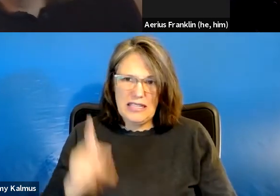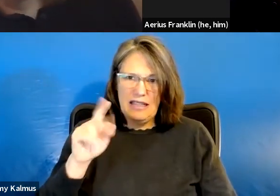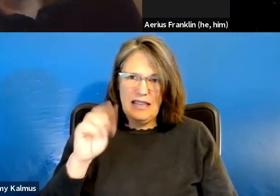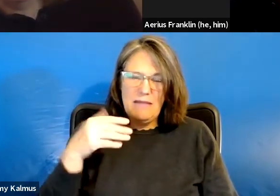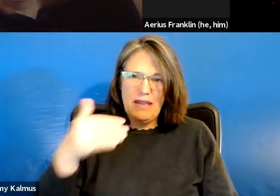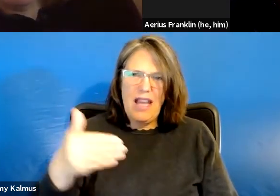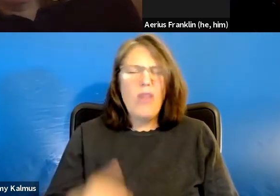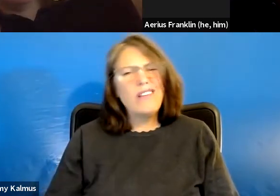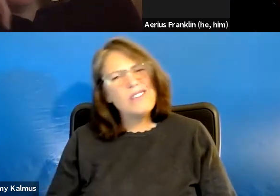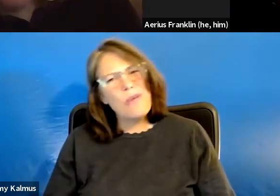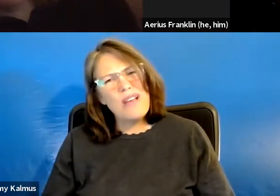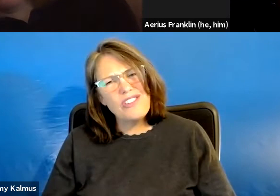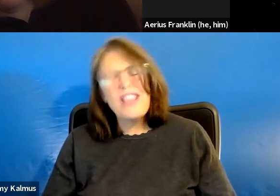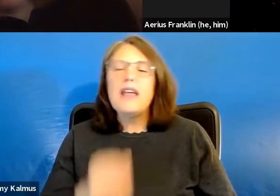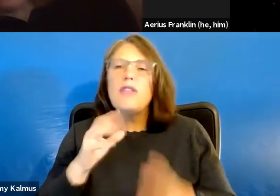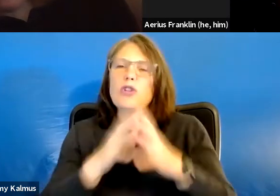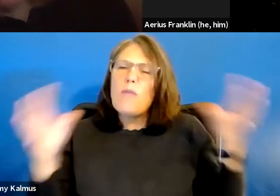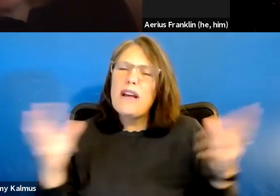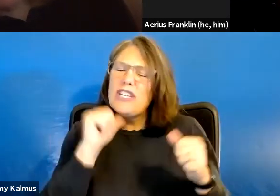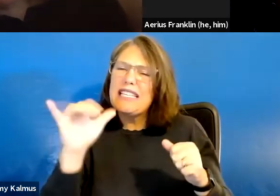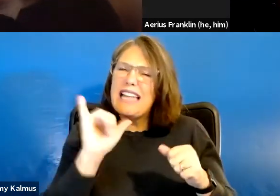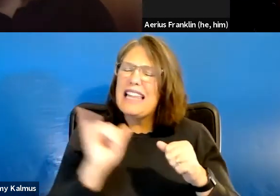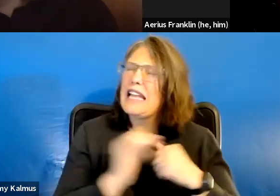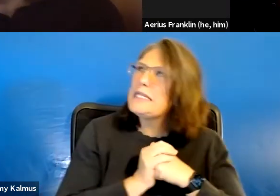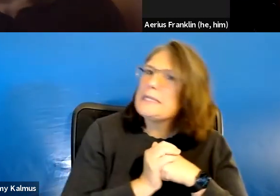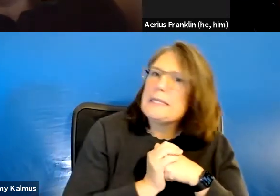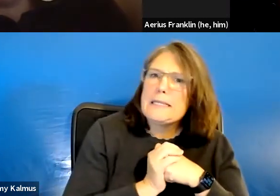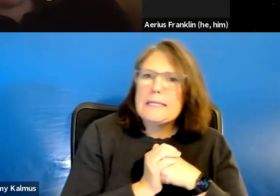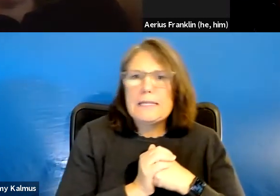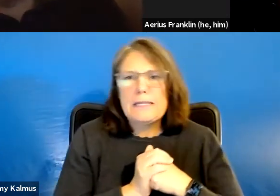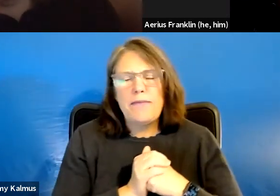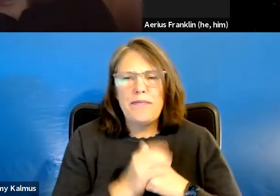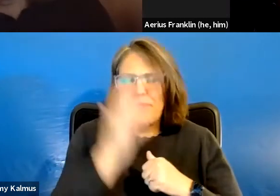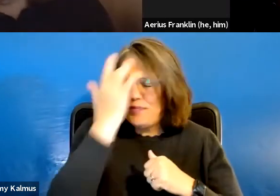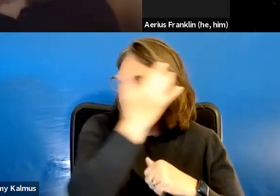There's so much. It's not like a one. I'm trying to like.